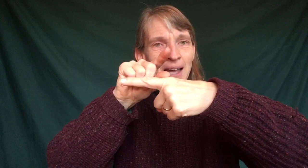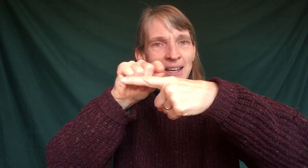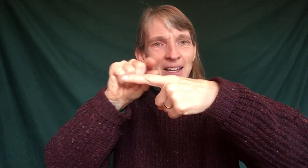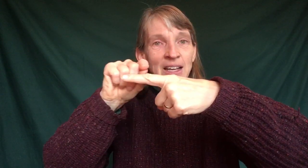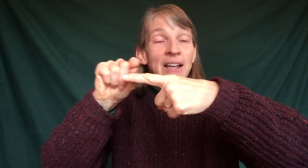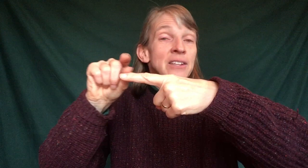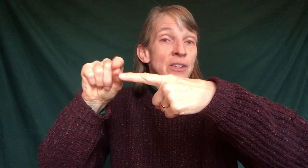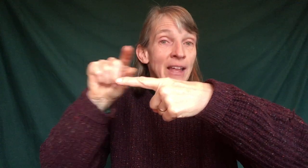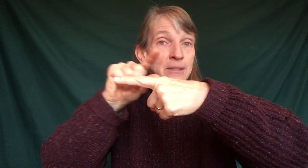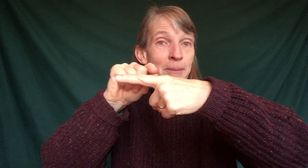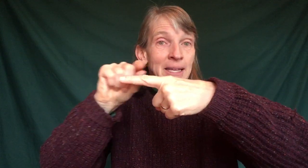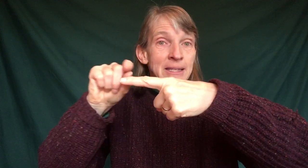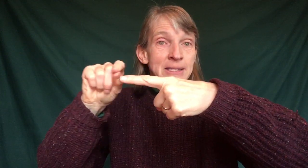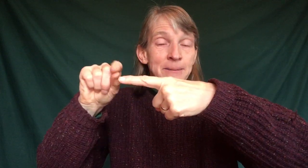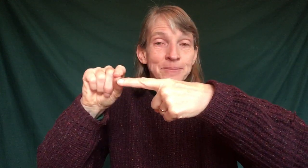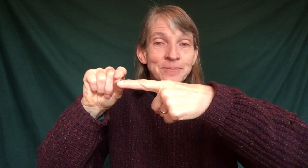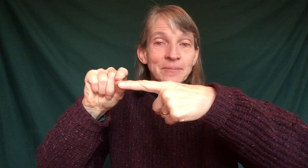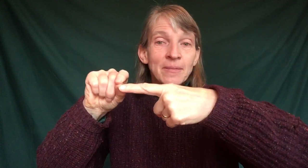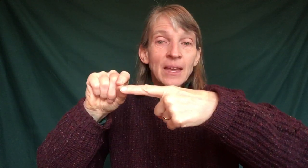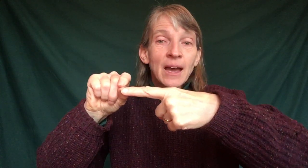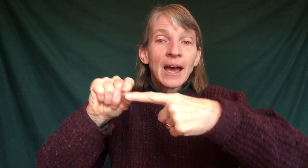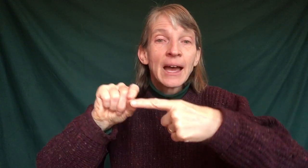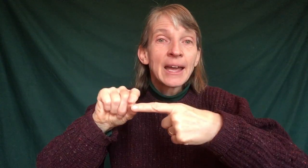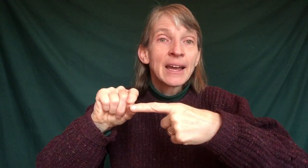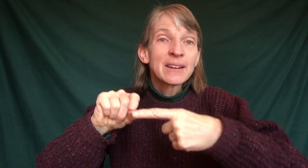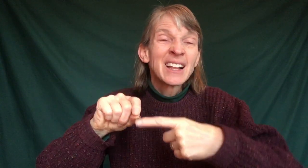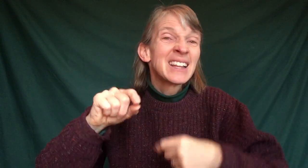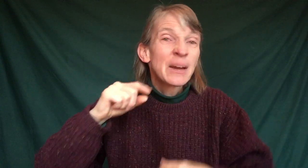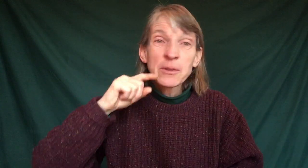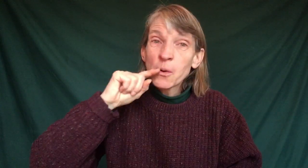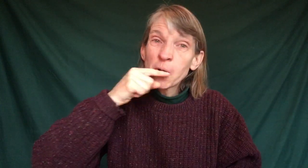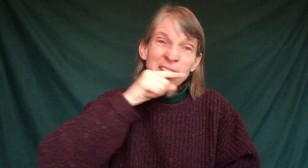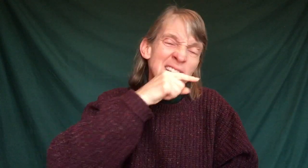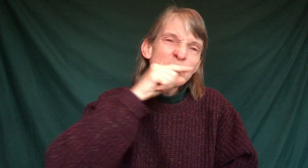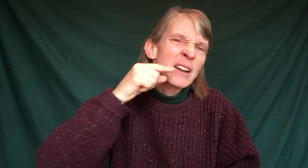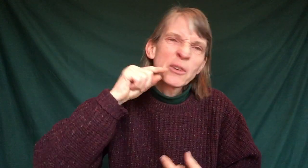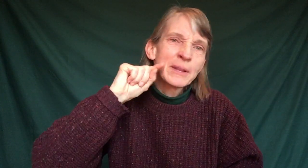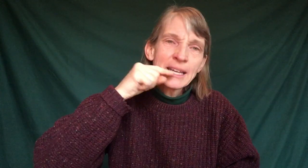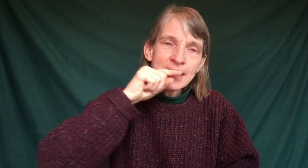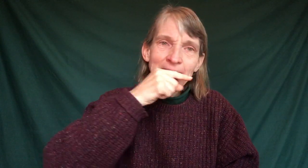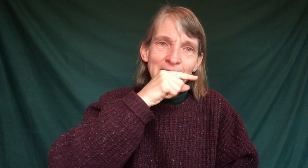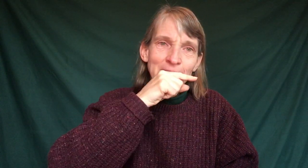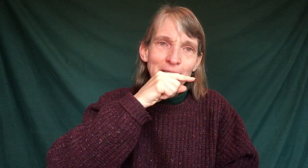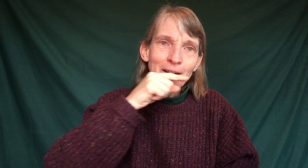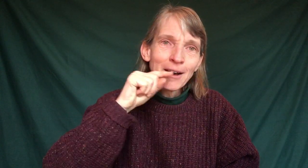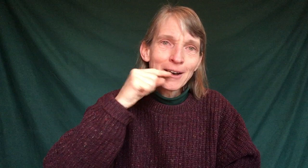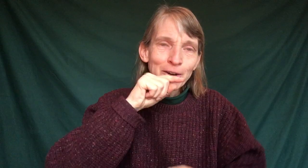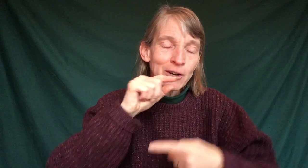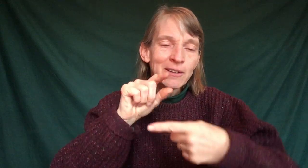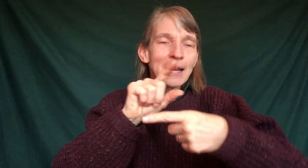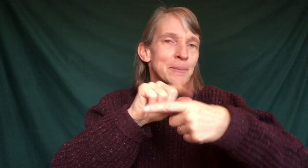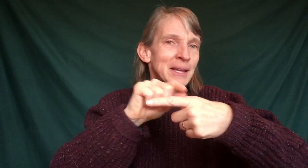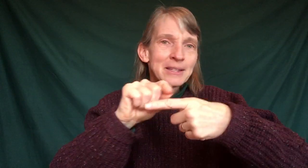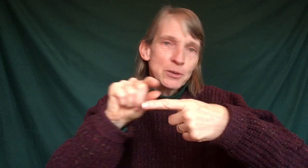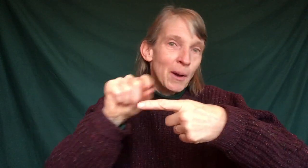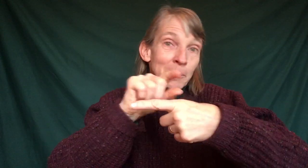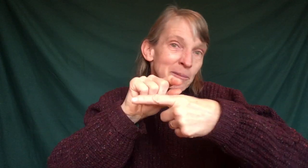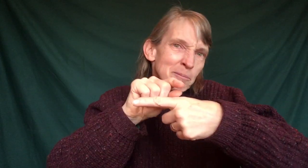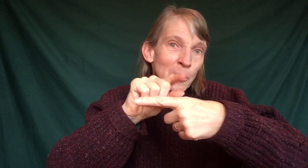pod. So that's peas. And like with corn, it doesn't matter if you're really eating it on the kernel, and peas, you probably most